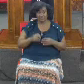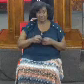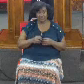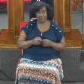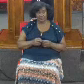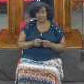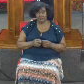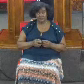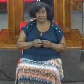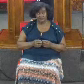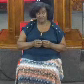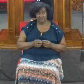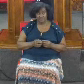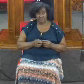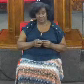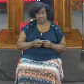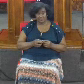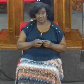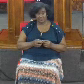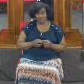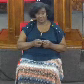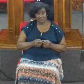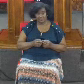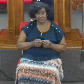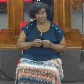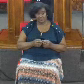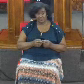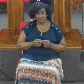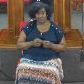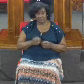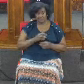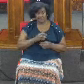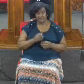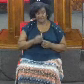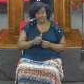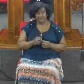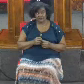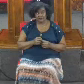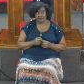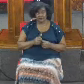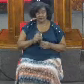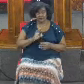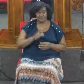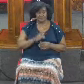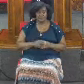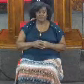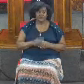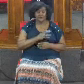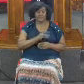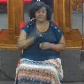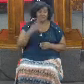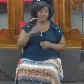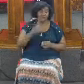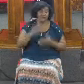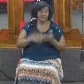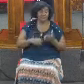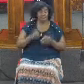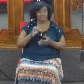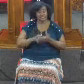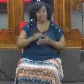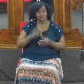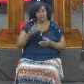gospel. You can't say you don't have it. You have the one tool that you need to be effective in spreading the gospel. You say, Brother Bean, what is that one tool